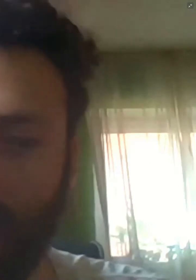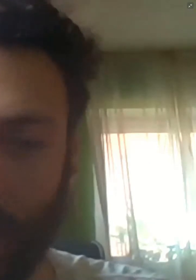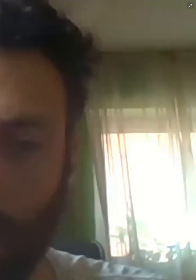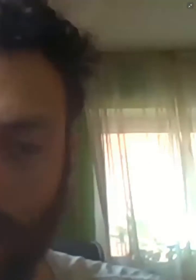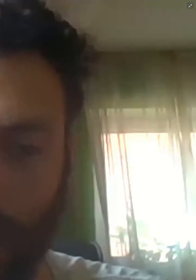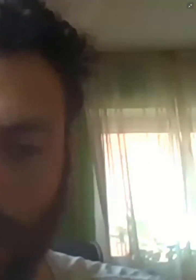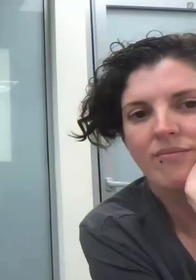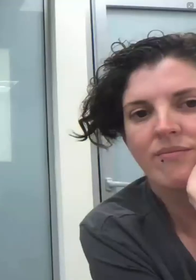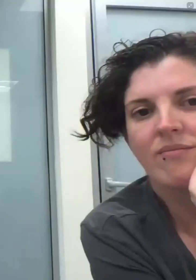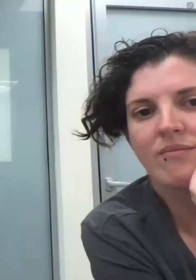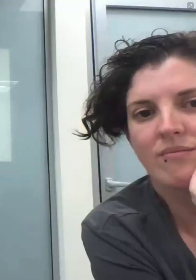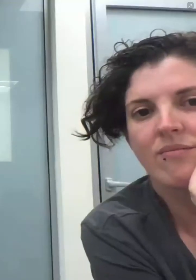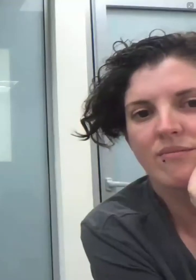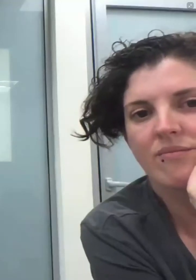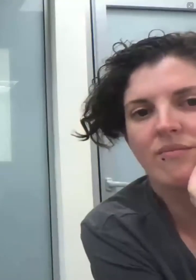looked at that in any way?